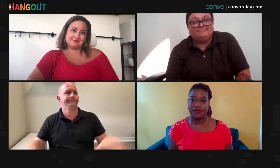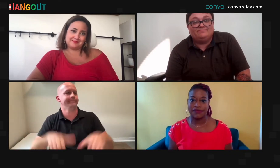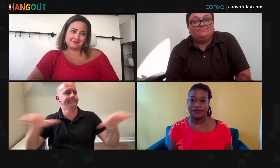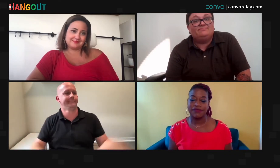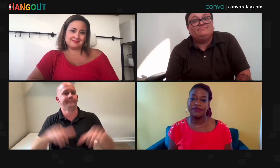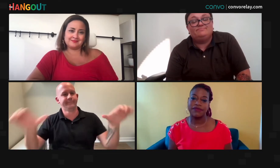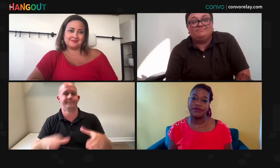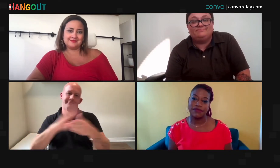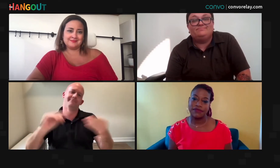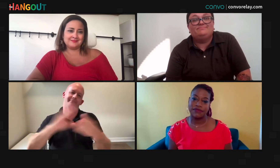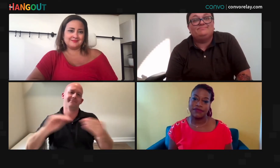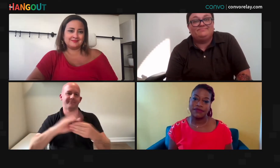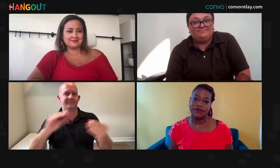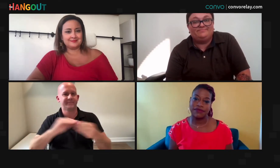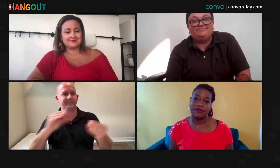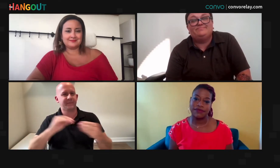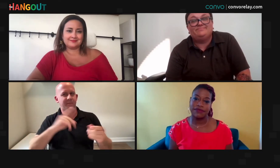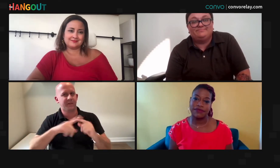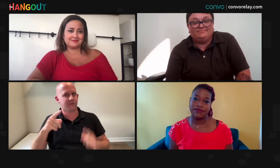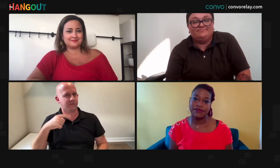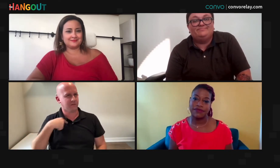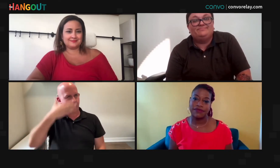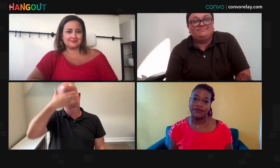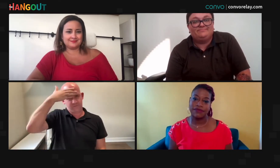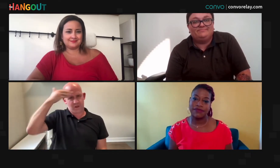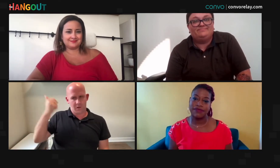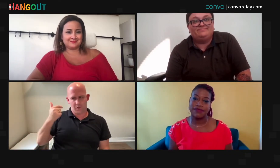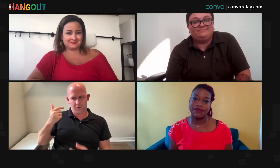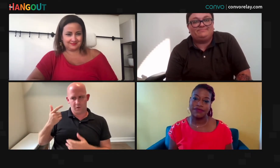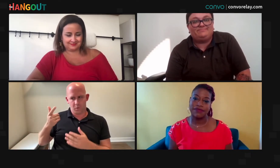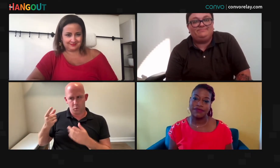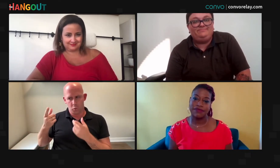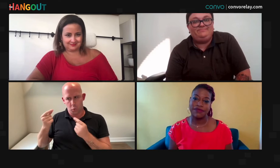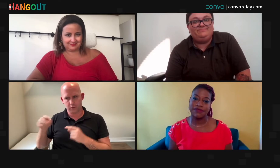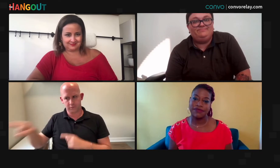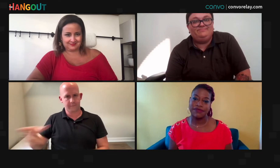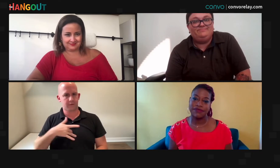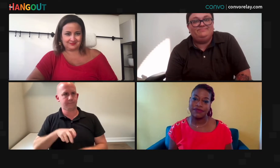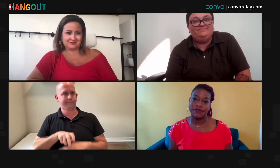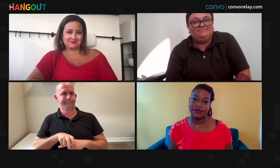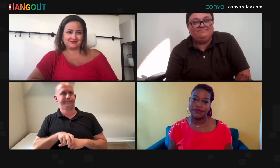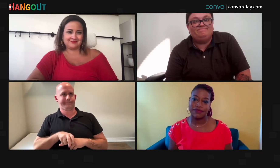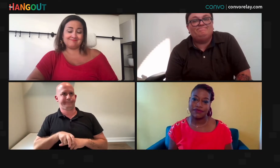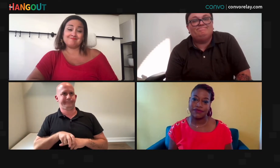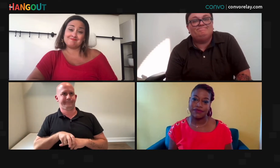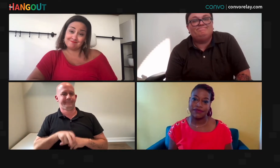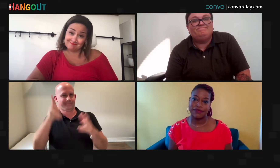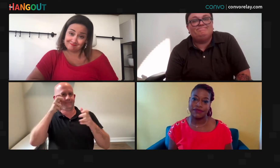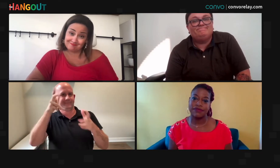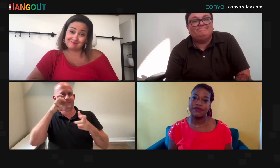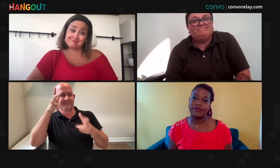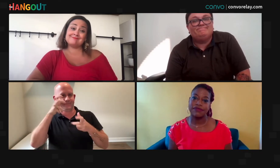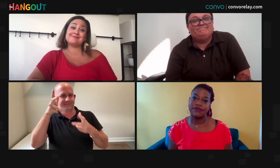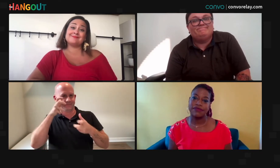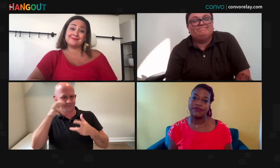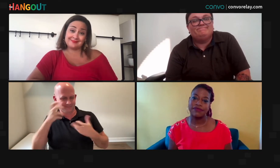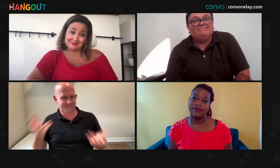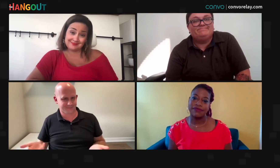If you're working for 40 hours a day and we're constantly being the therapist, we sometimes forget what our clients may be